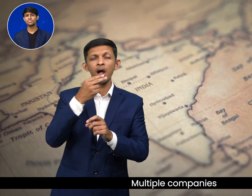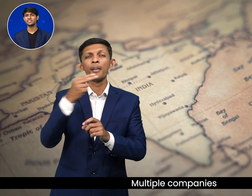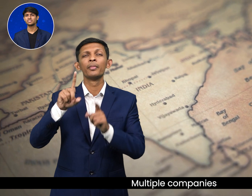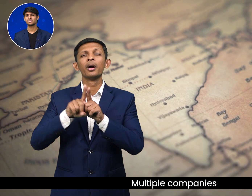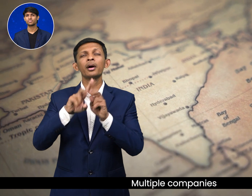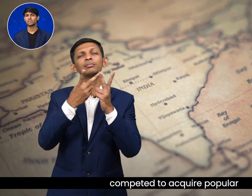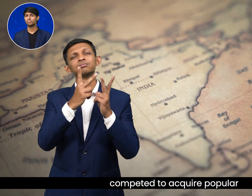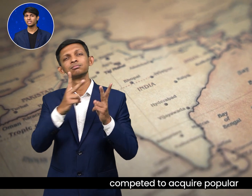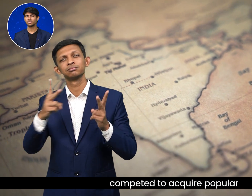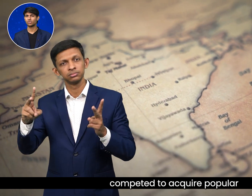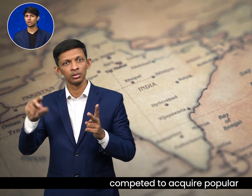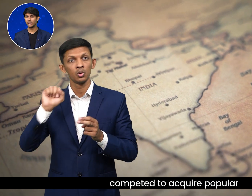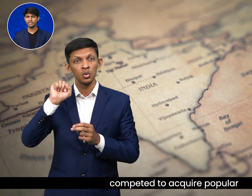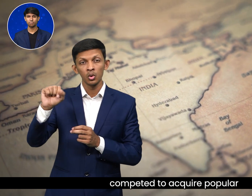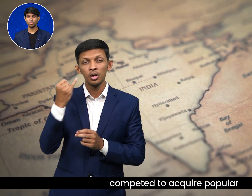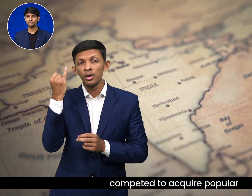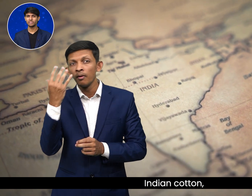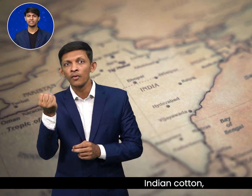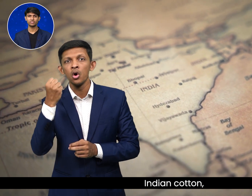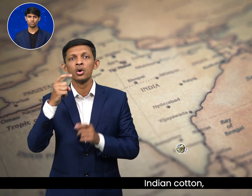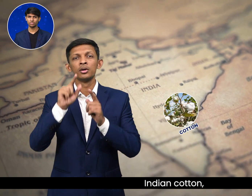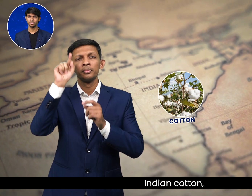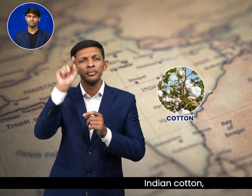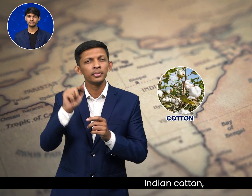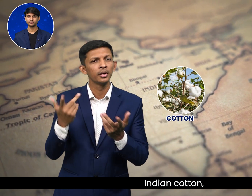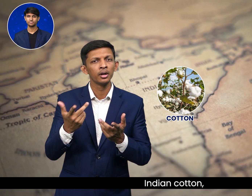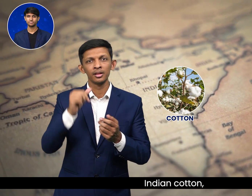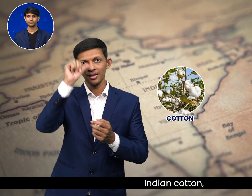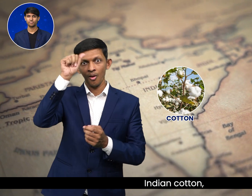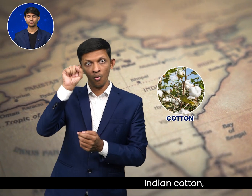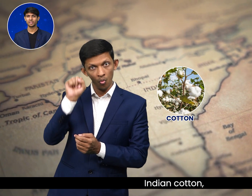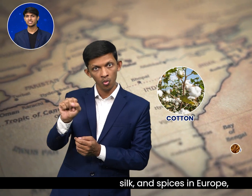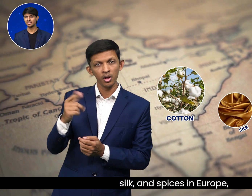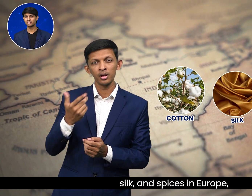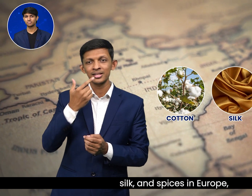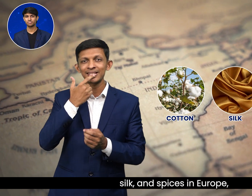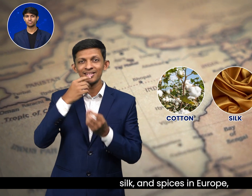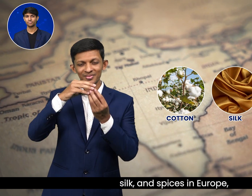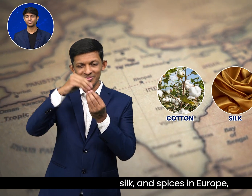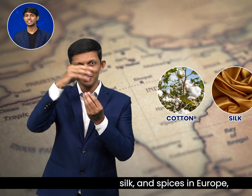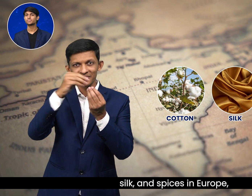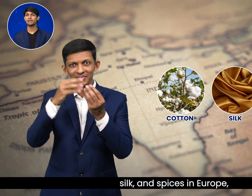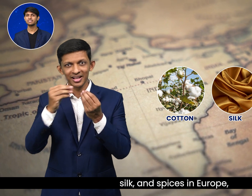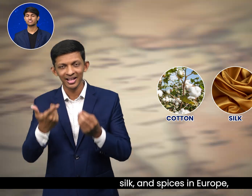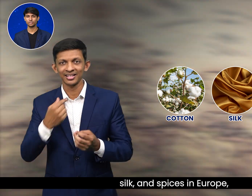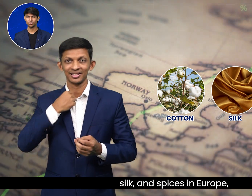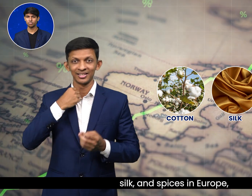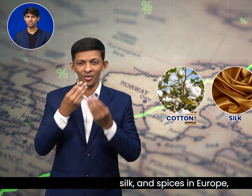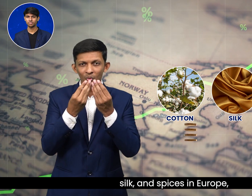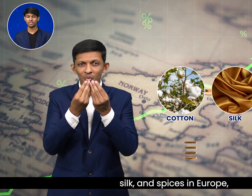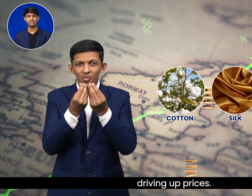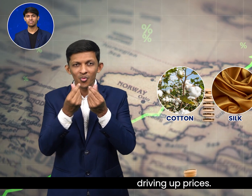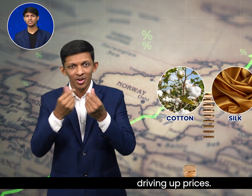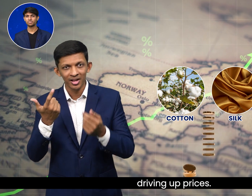Multiple companies competed for acquiring popular Indian cotton, silk, and spices in